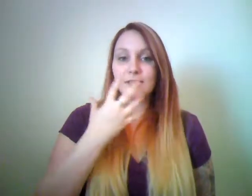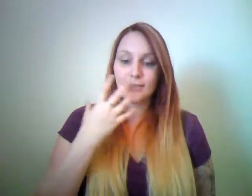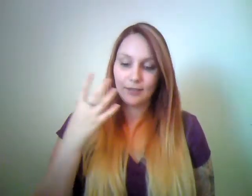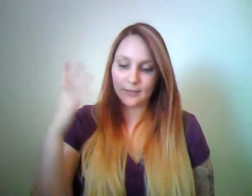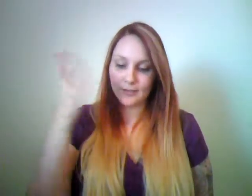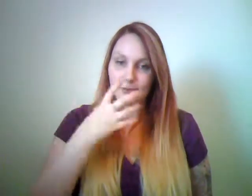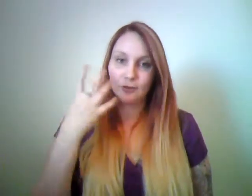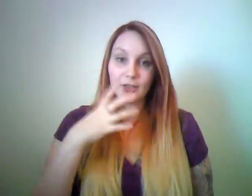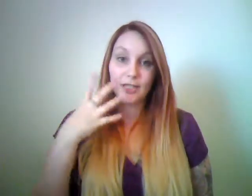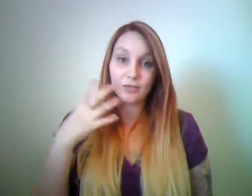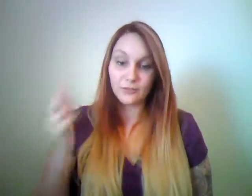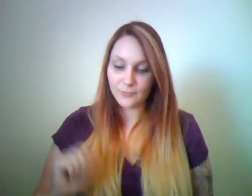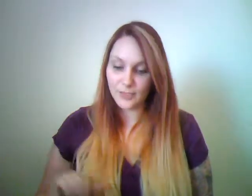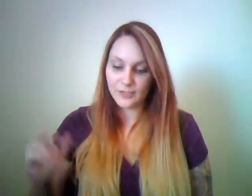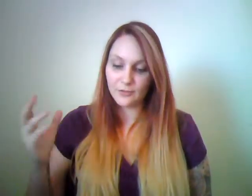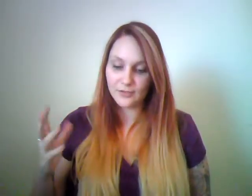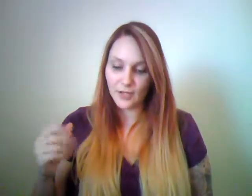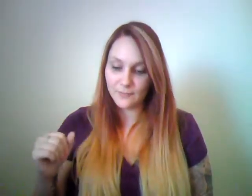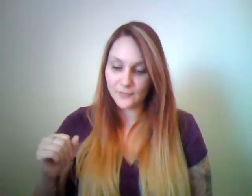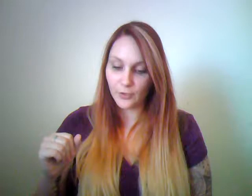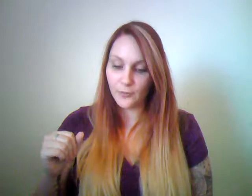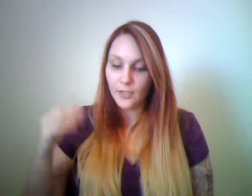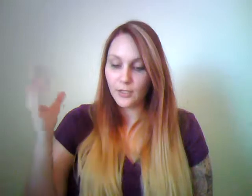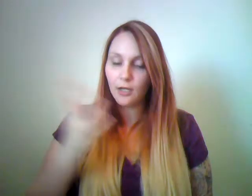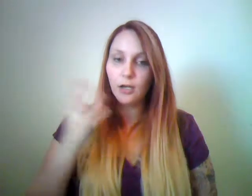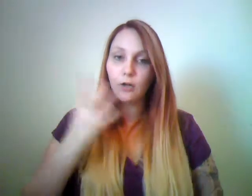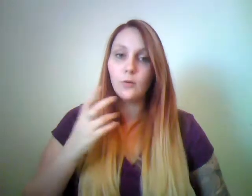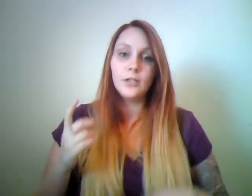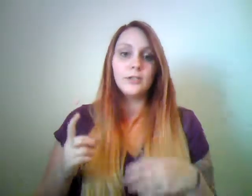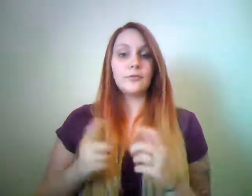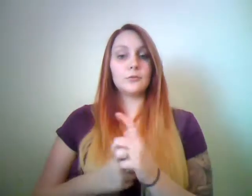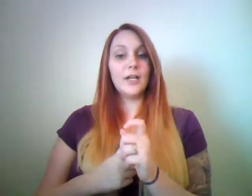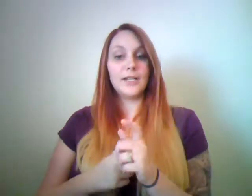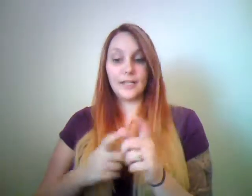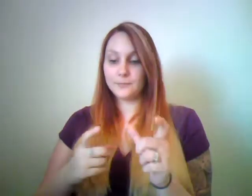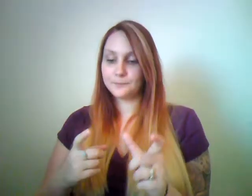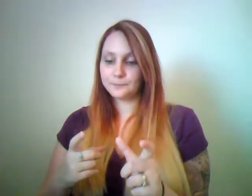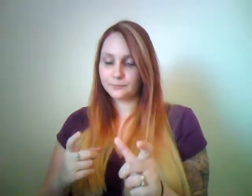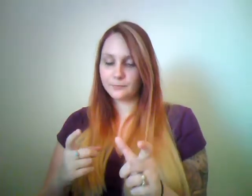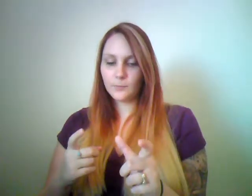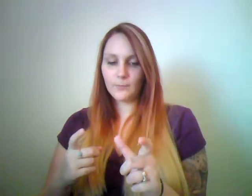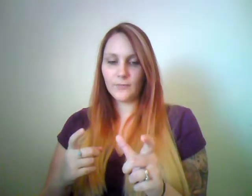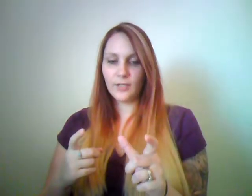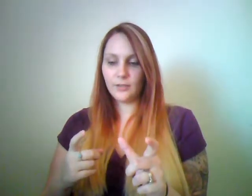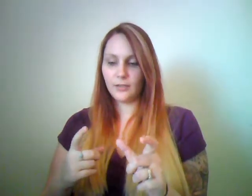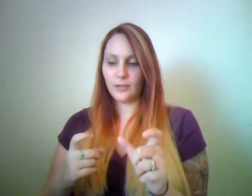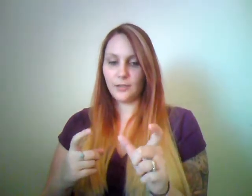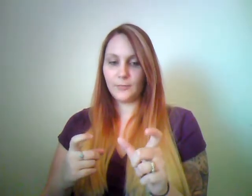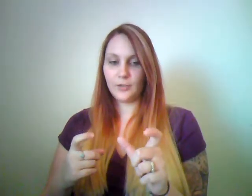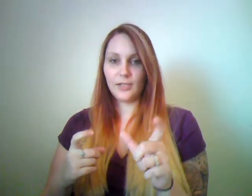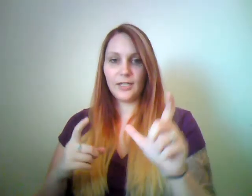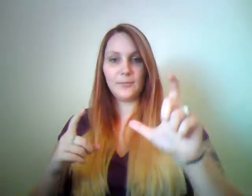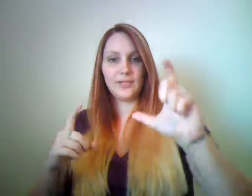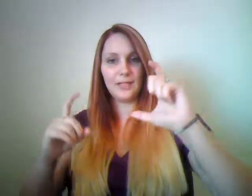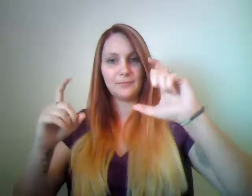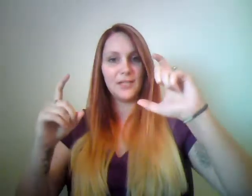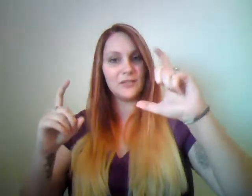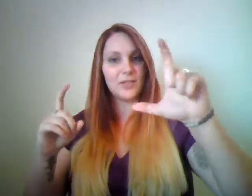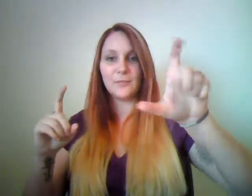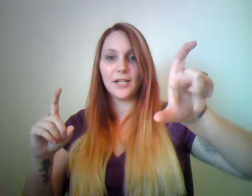I think it's easier to get to and easier to stop. So O for running, you're going to kind of make that hand shape that I just